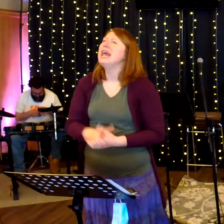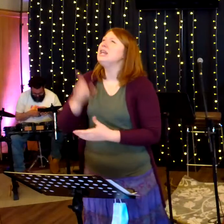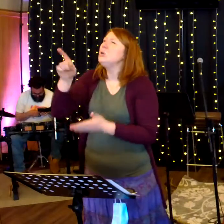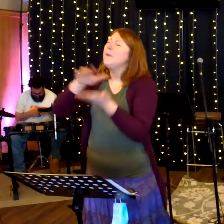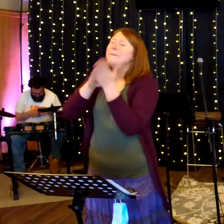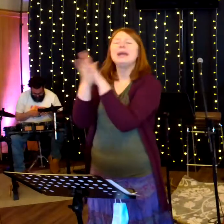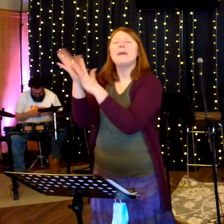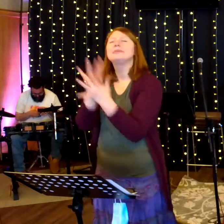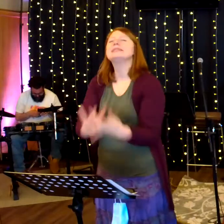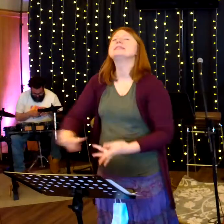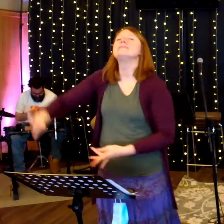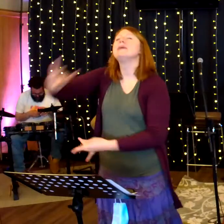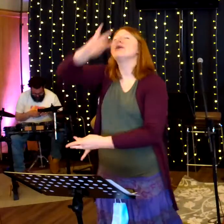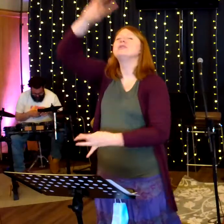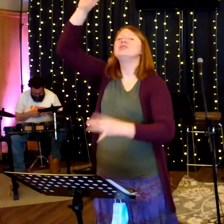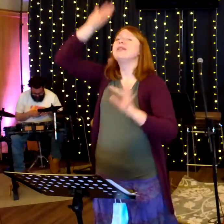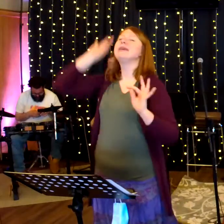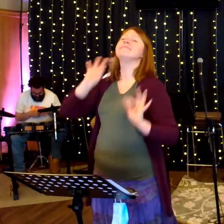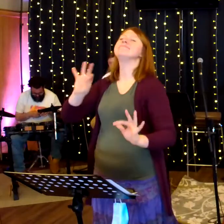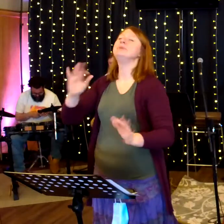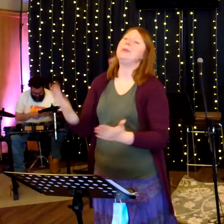become spiritually new.